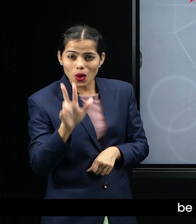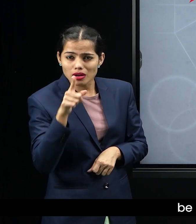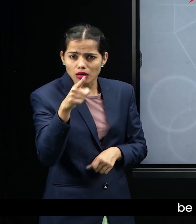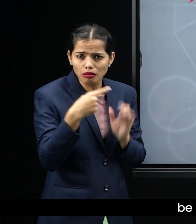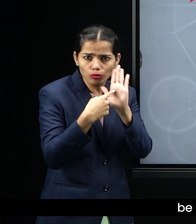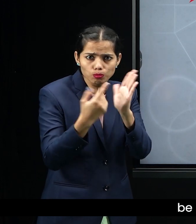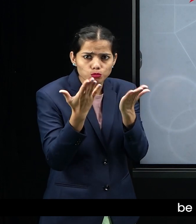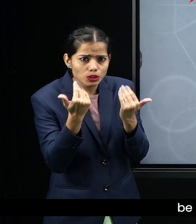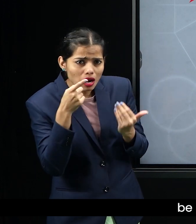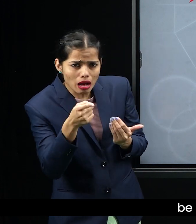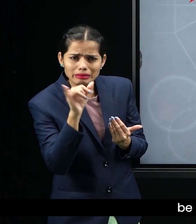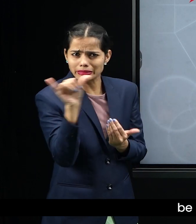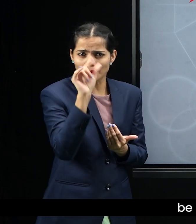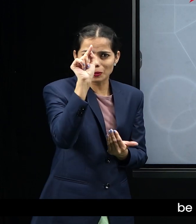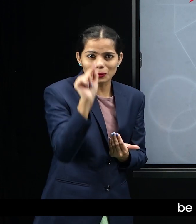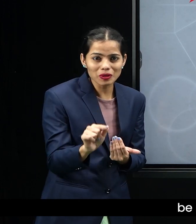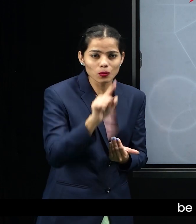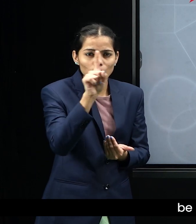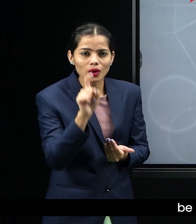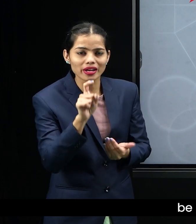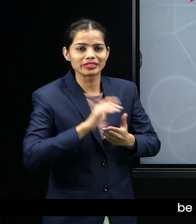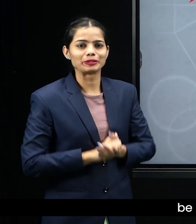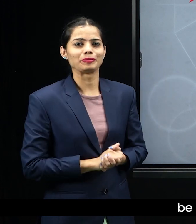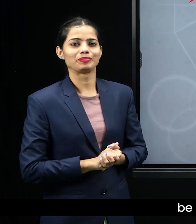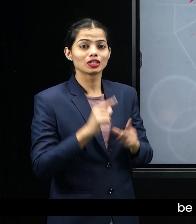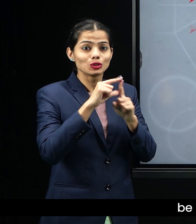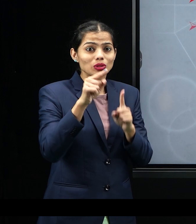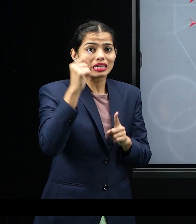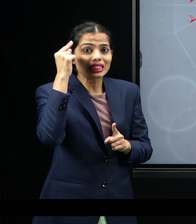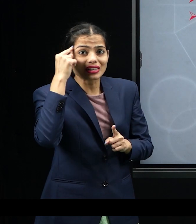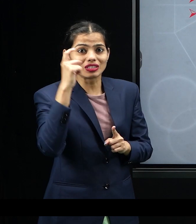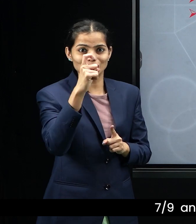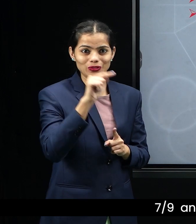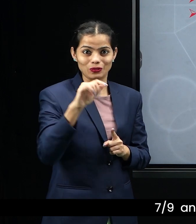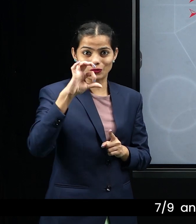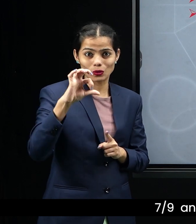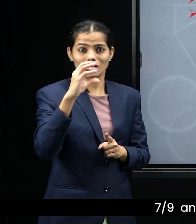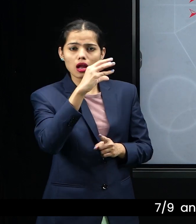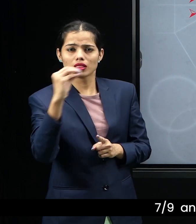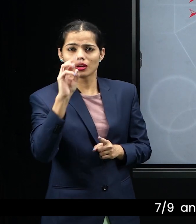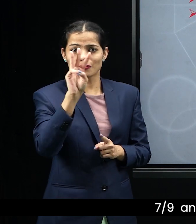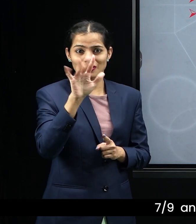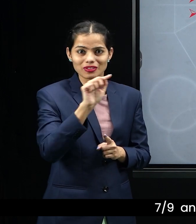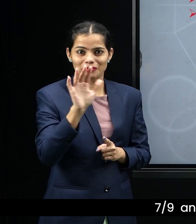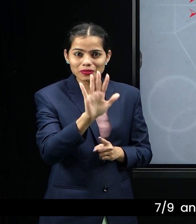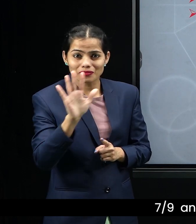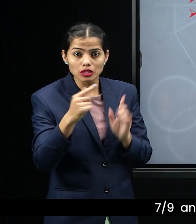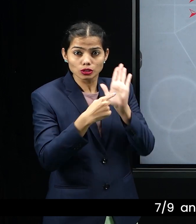be represented by the same point? Do you think 7 by 9 and 35 by